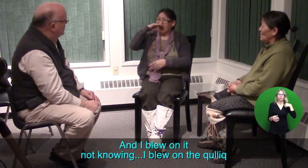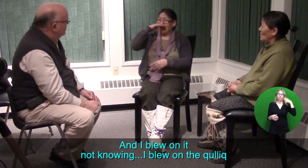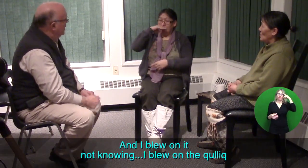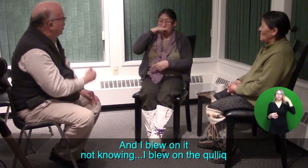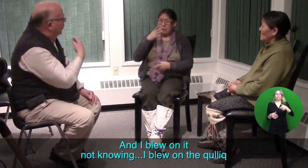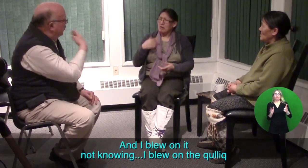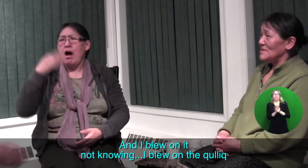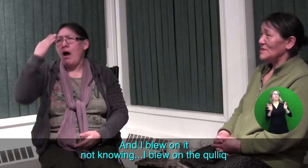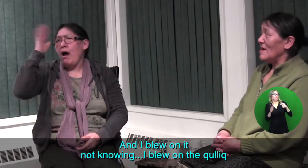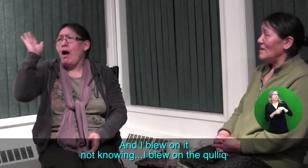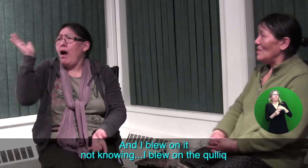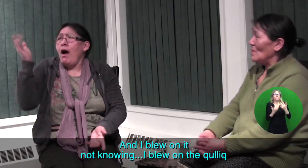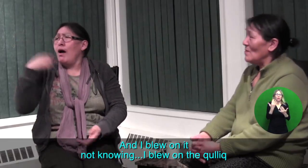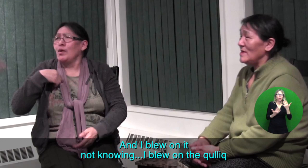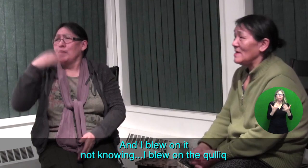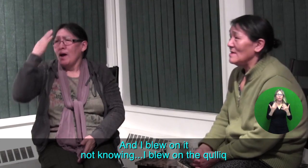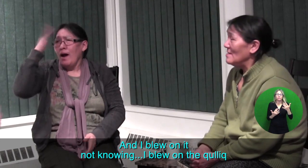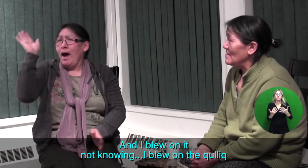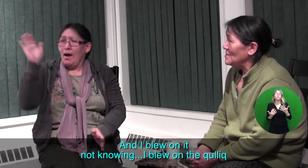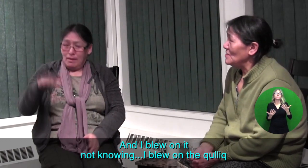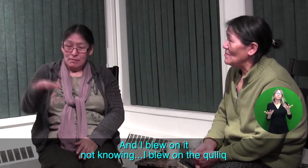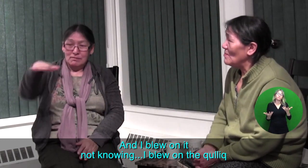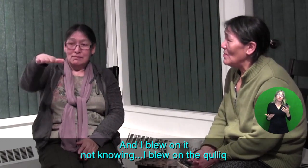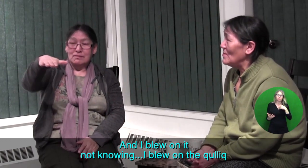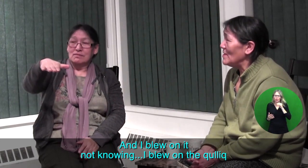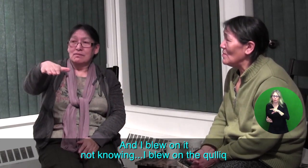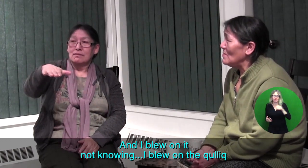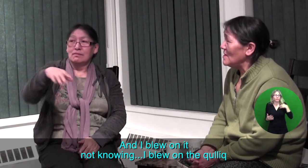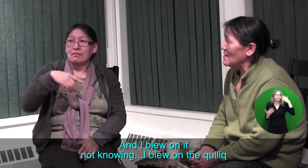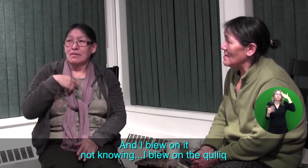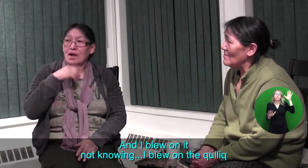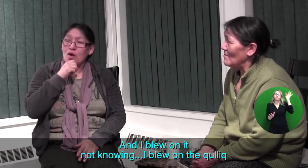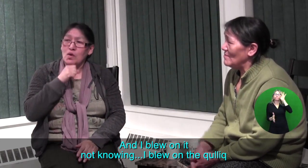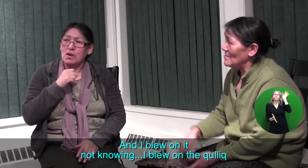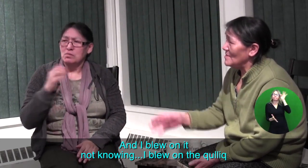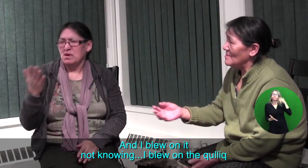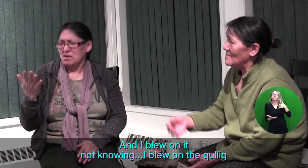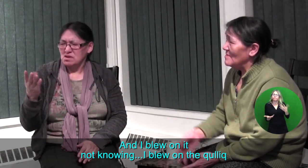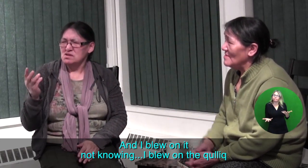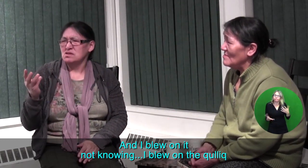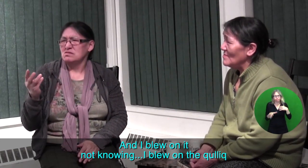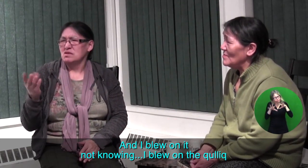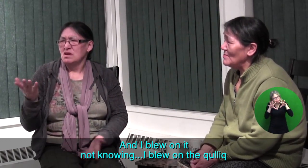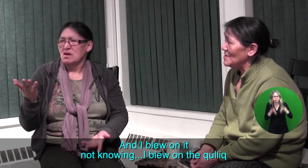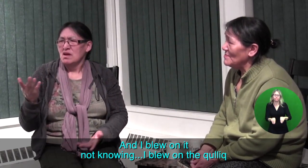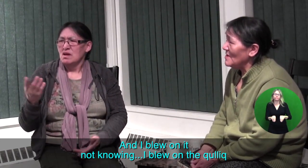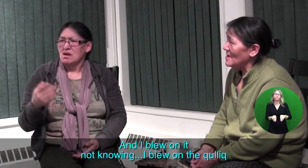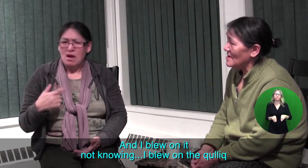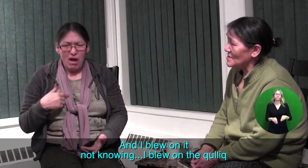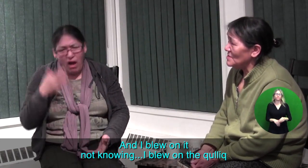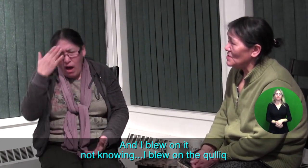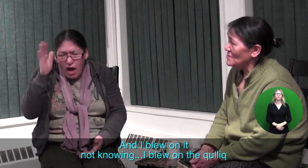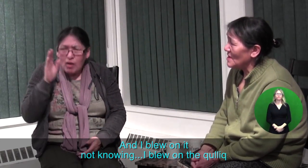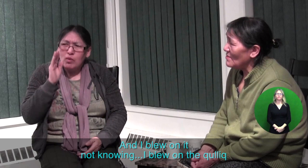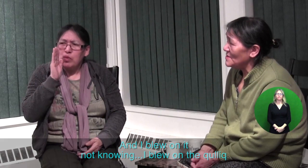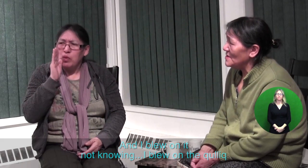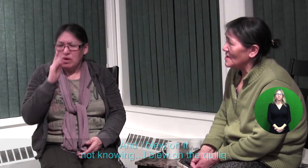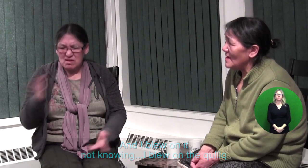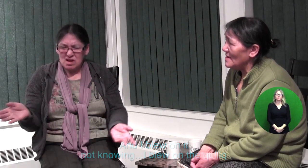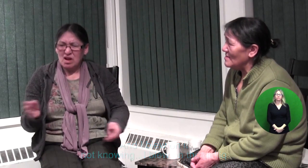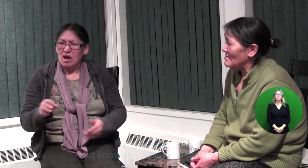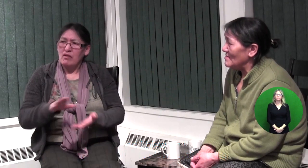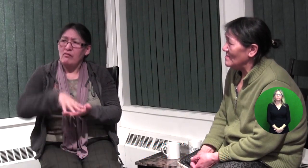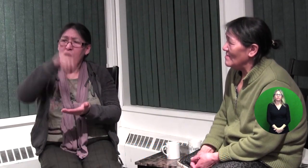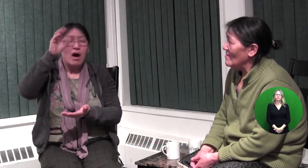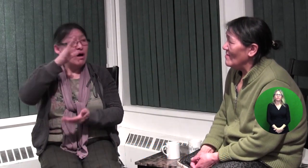blow, not knowing she would blow the kulik and would be smelly because I was